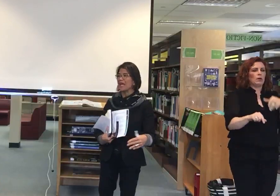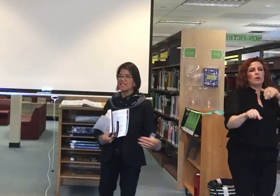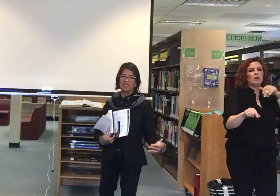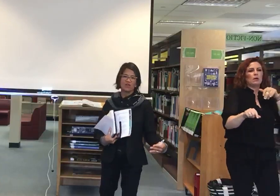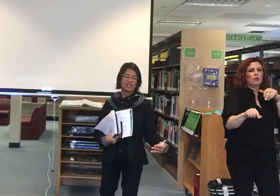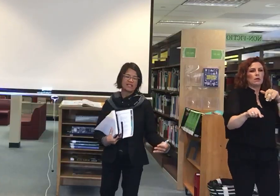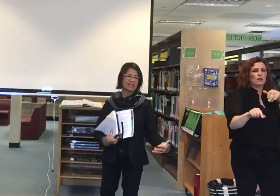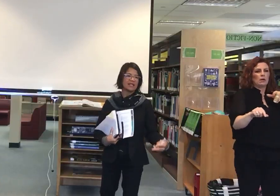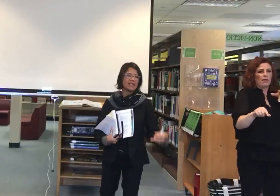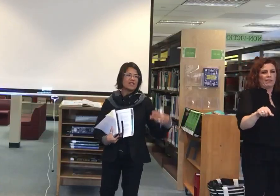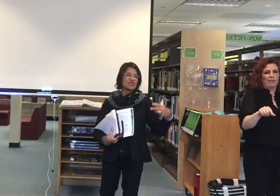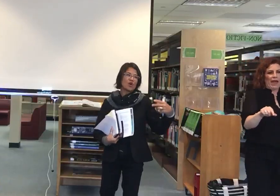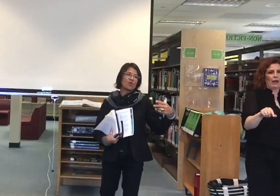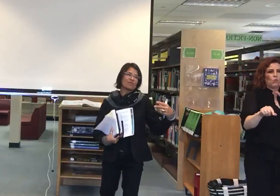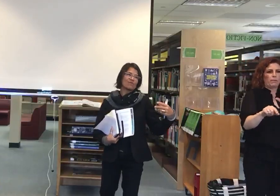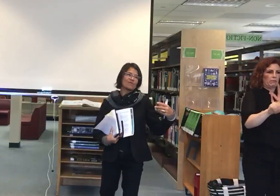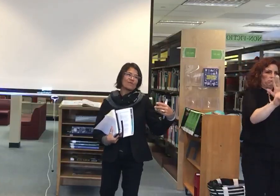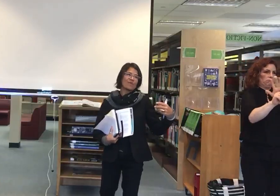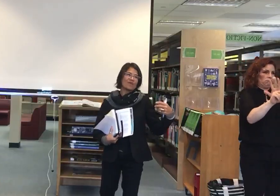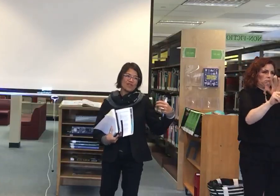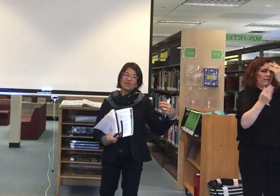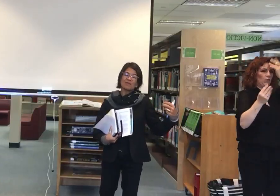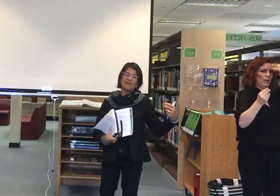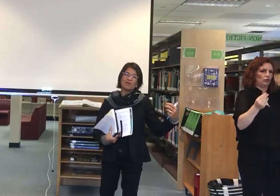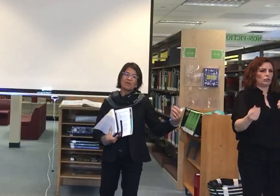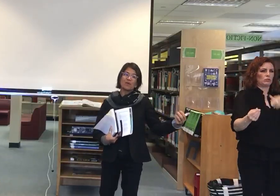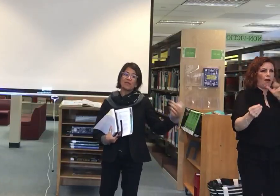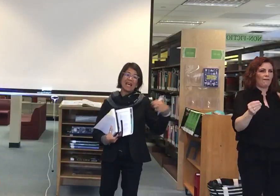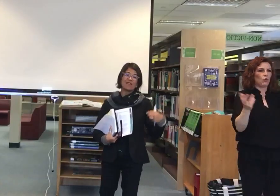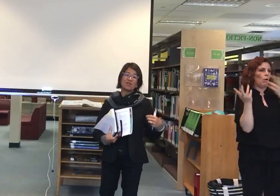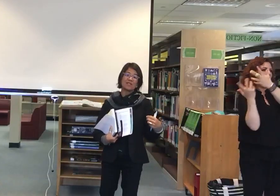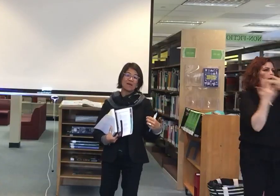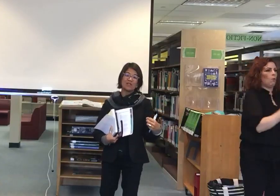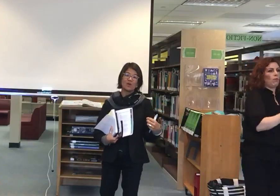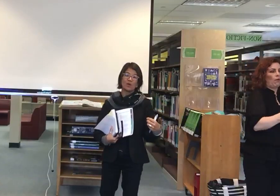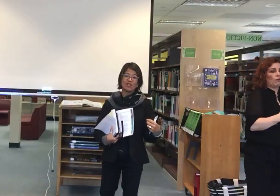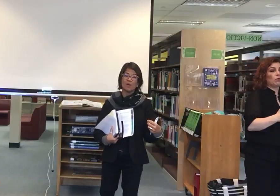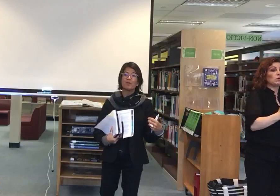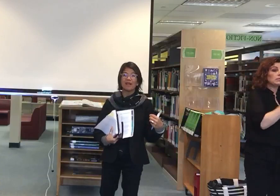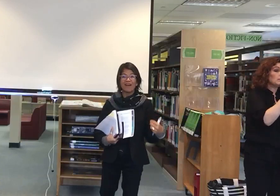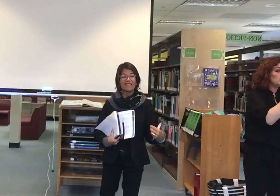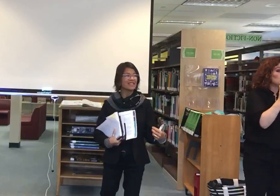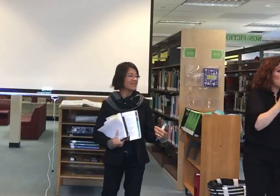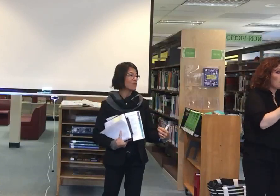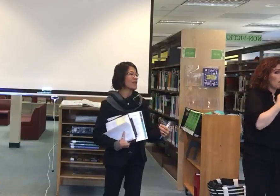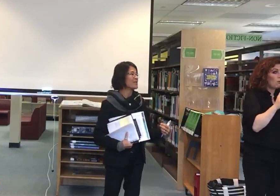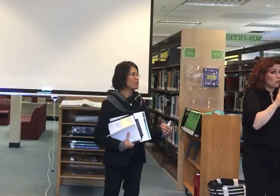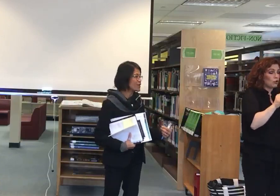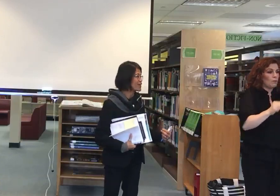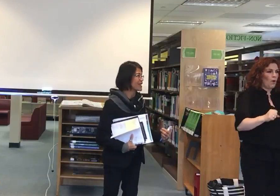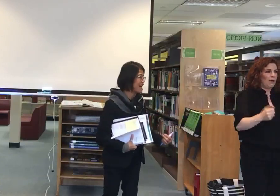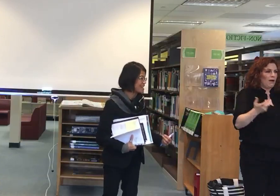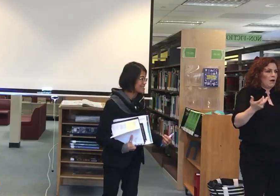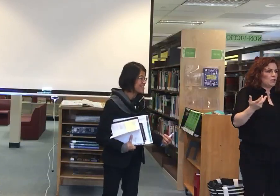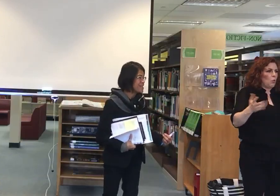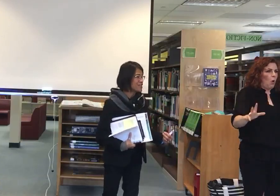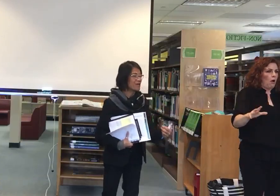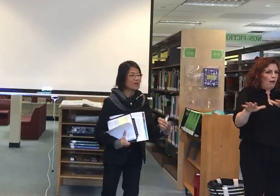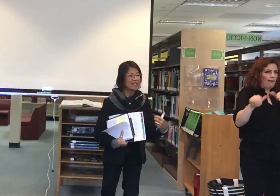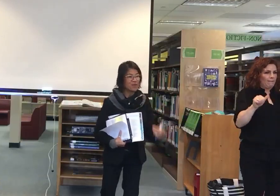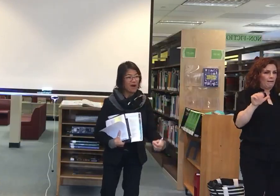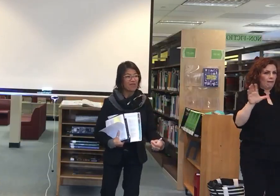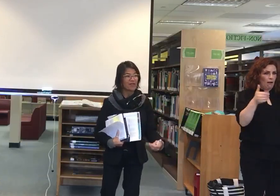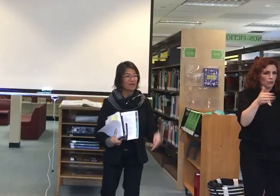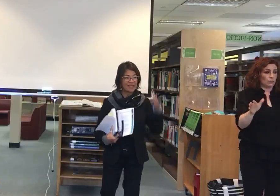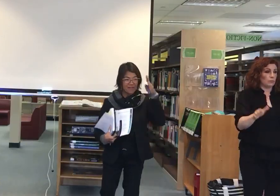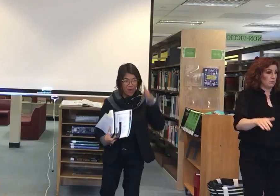nature, it'll be asynchronous. So, you know, sometimes we wouldn't have students coming to our workshops because they didn't even want to get pulled out of the class. You know, in